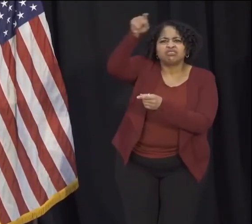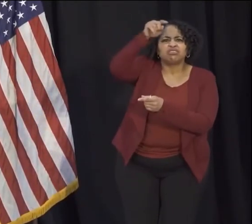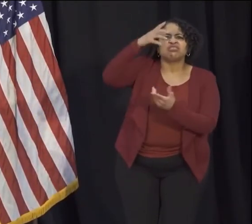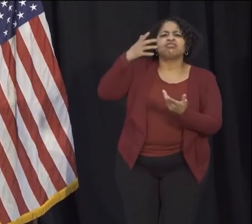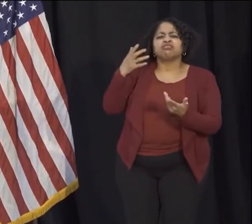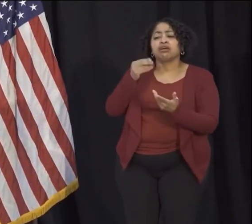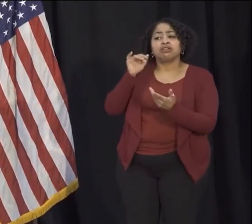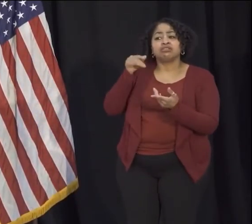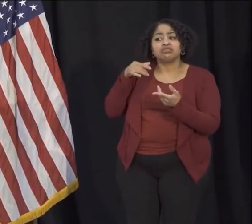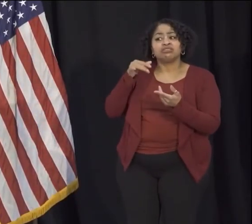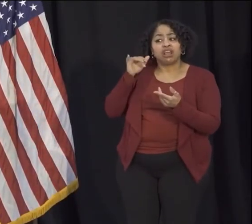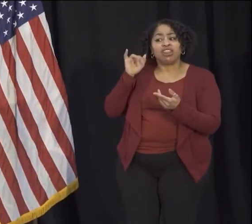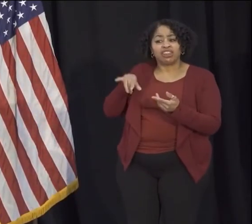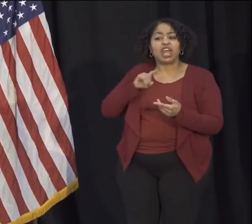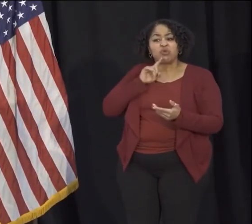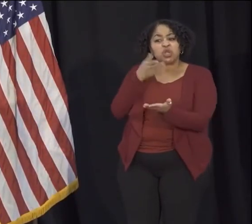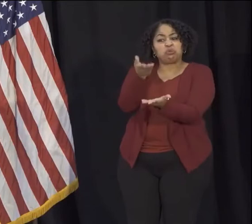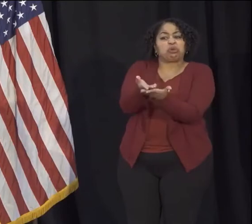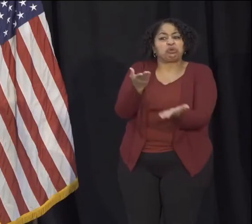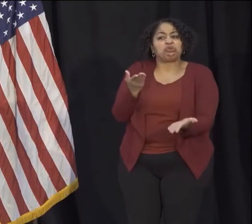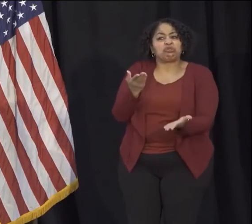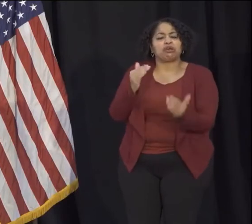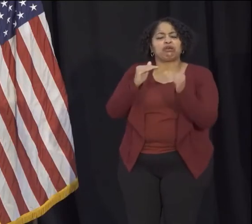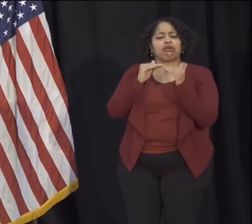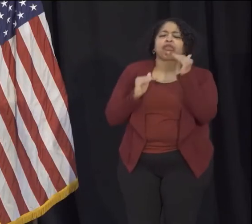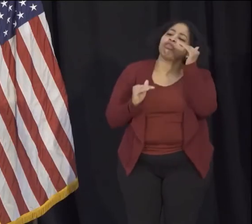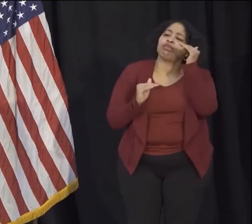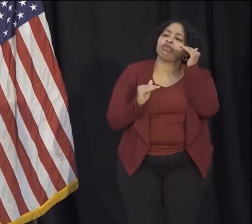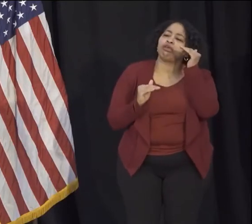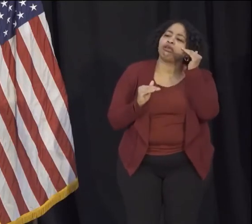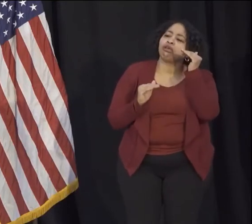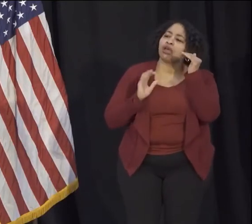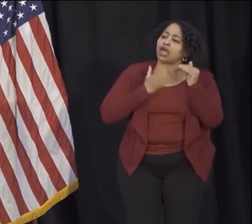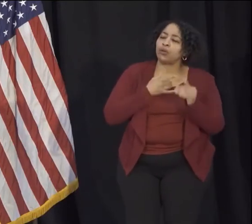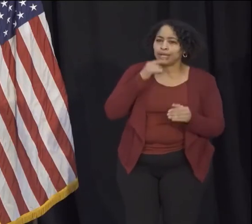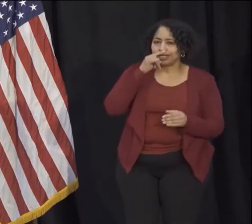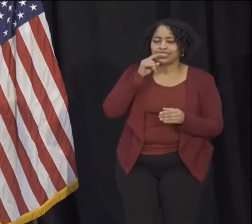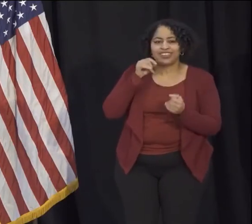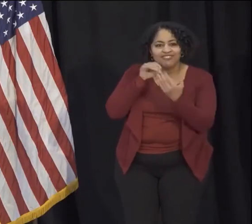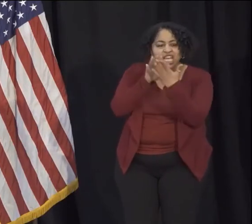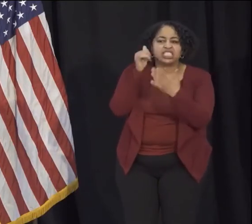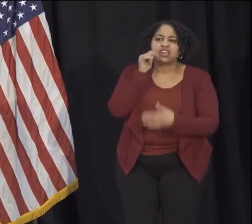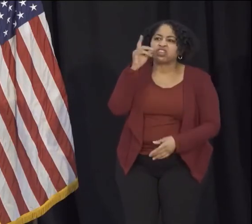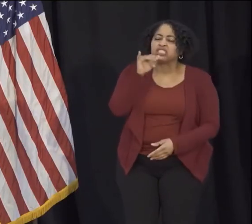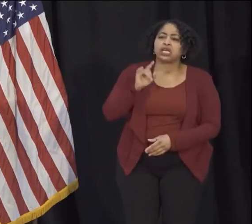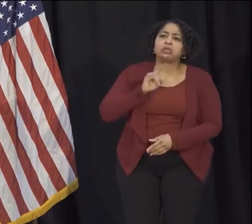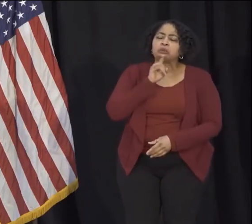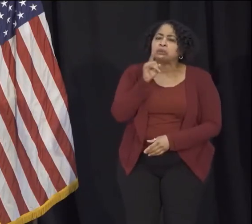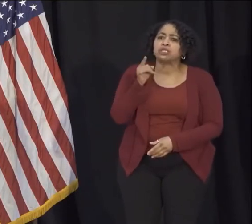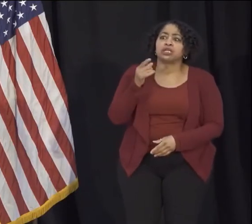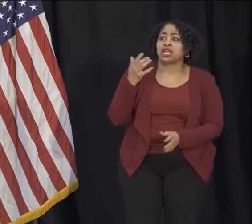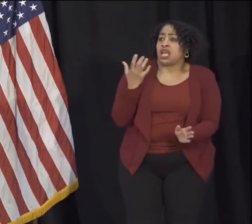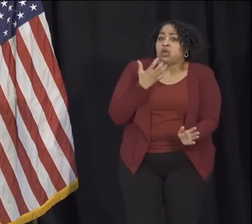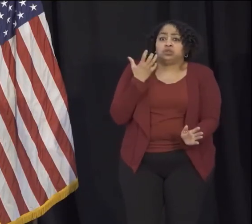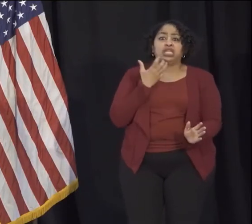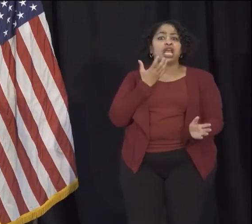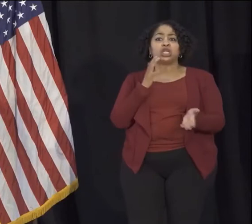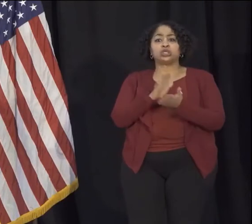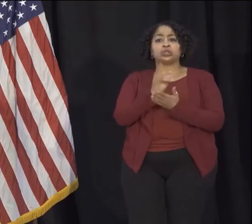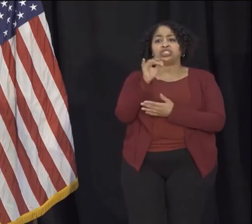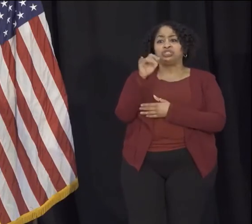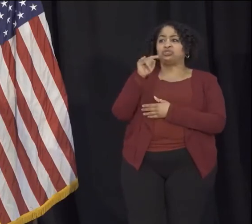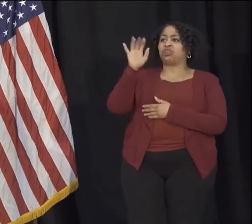illustrated the inequities that face our children every day. These are outstanding school districts.